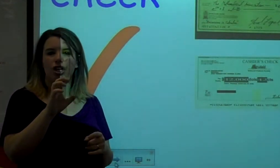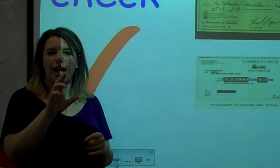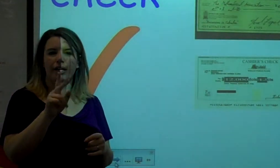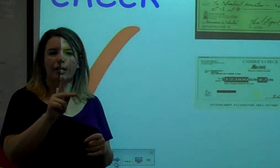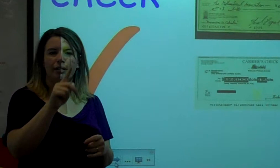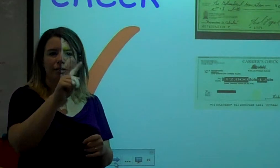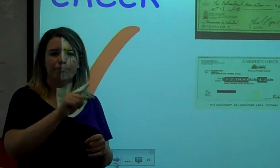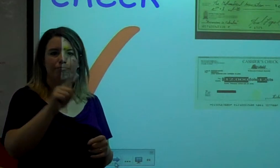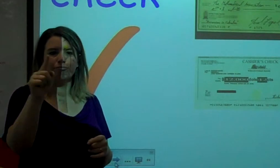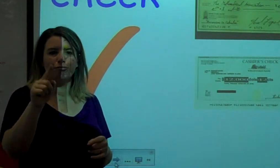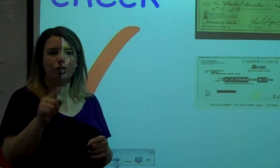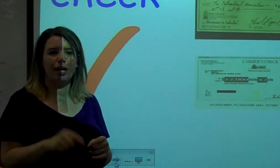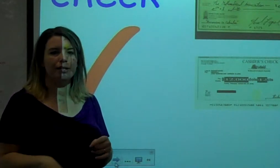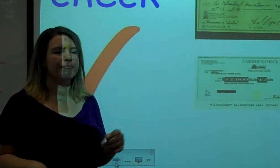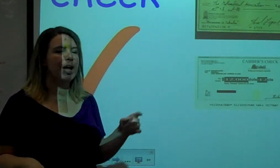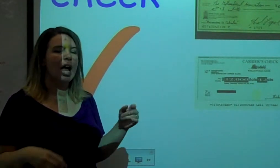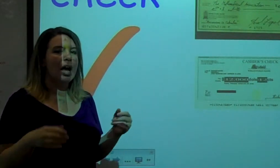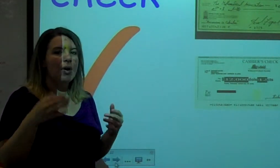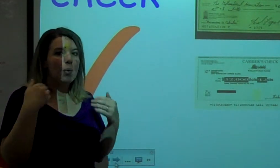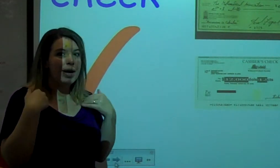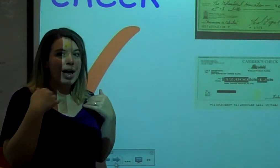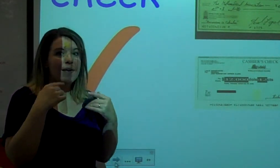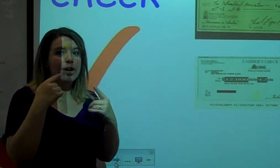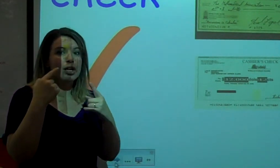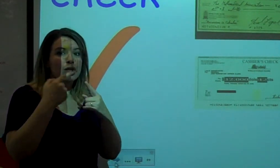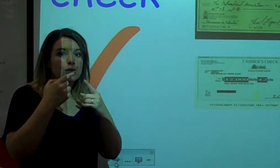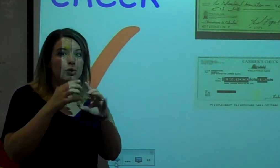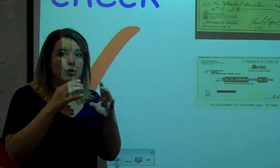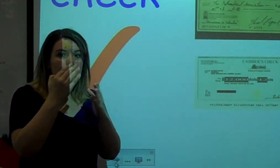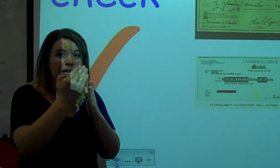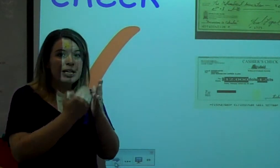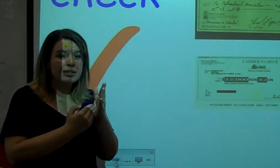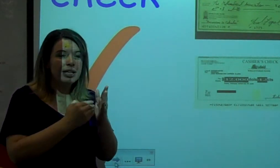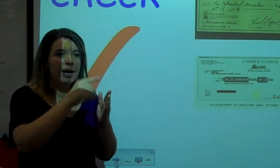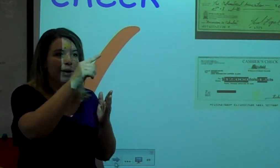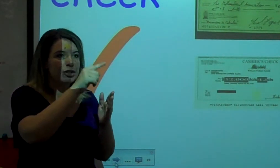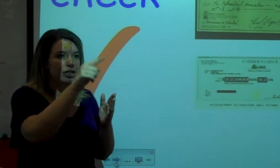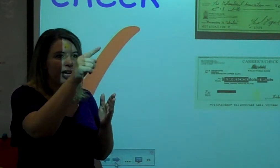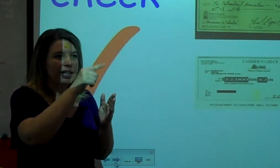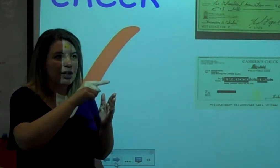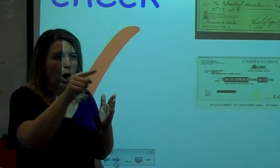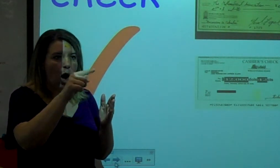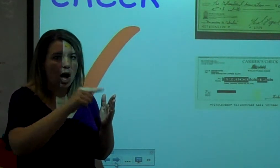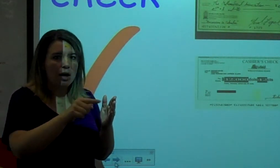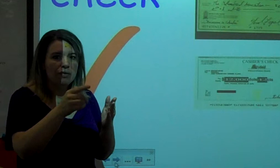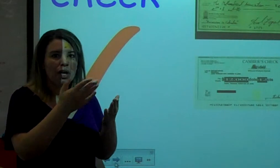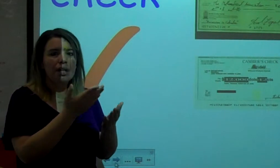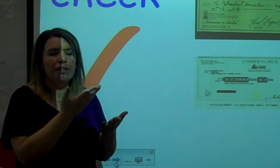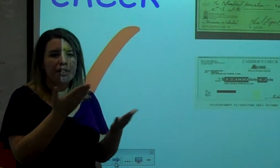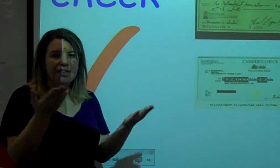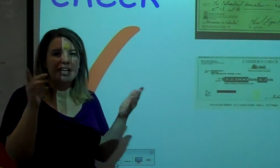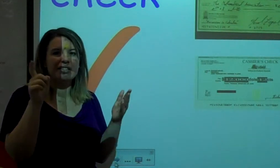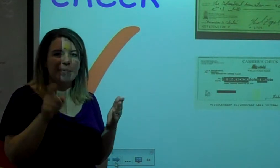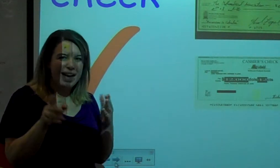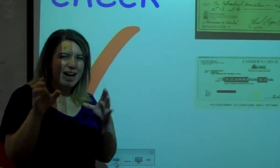check. Check. We have a to-do list and we are checking off the things that we have